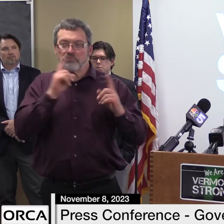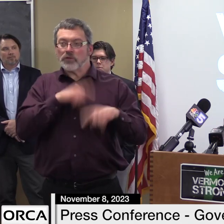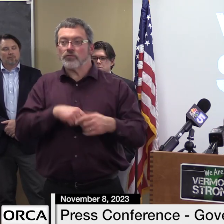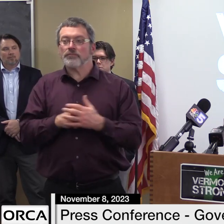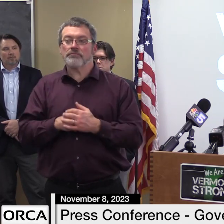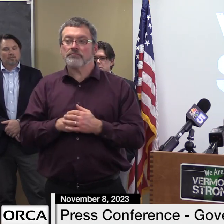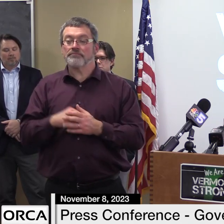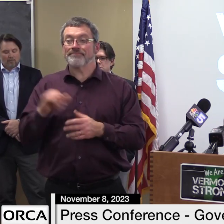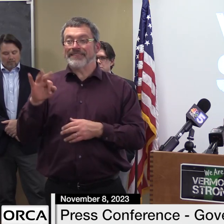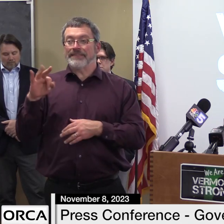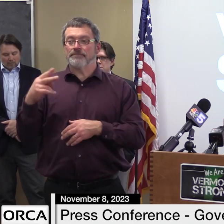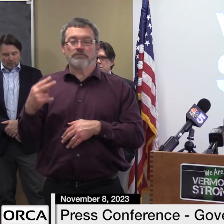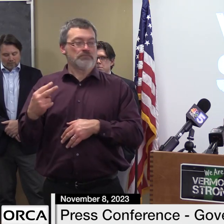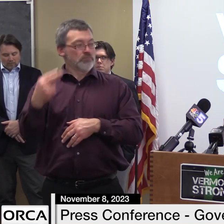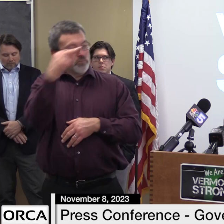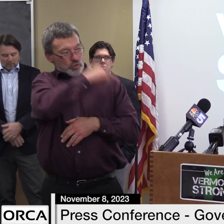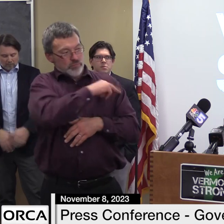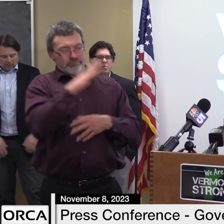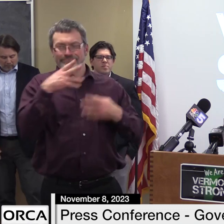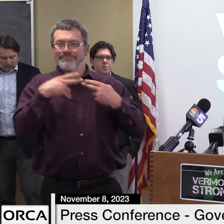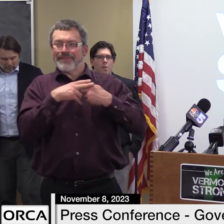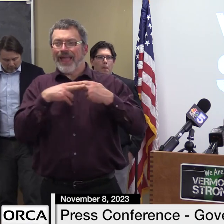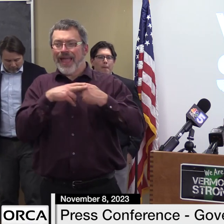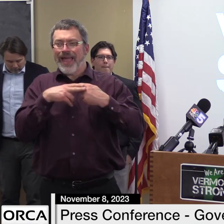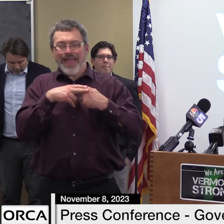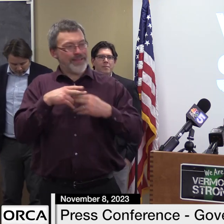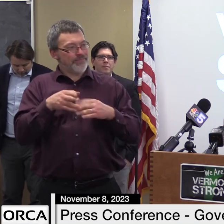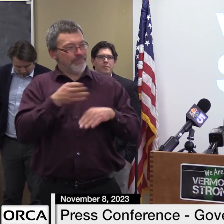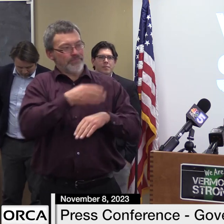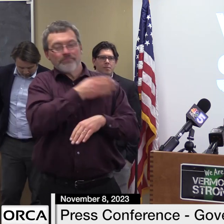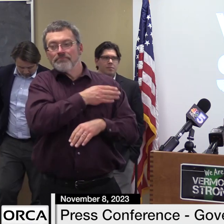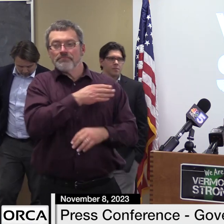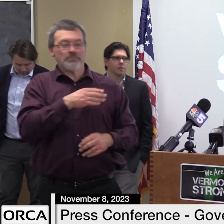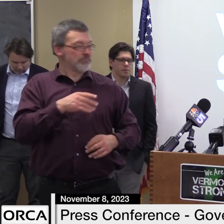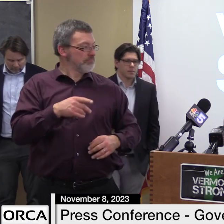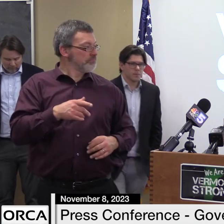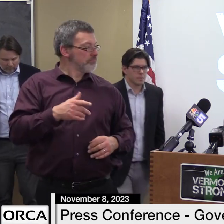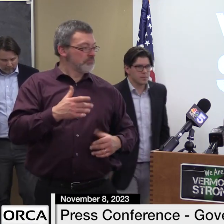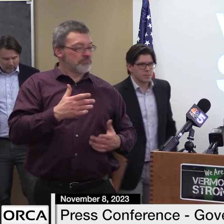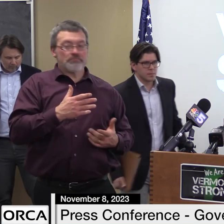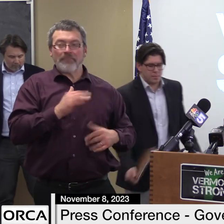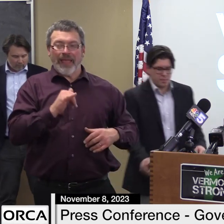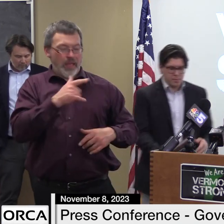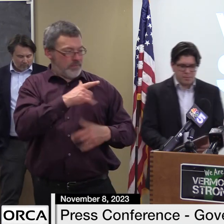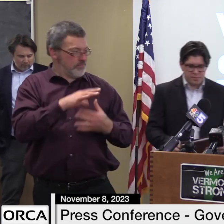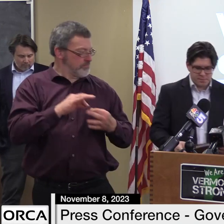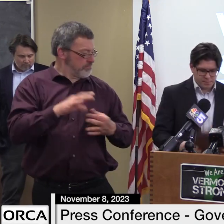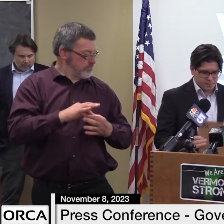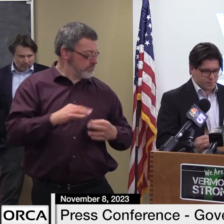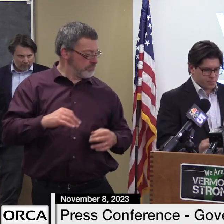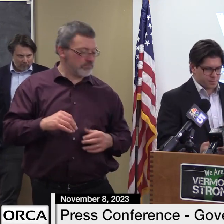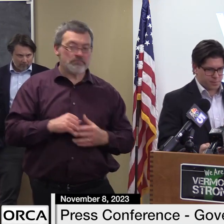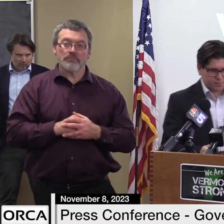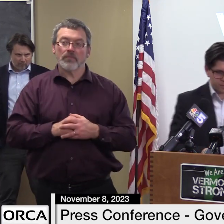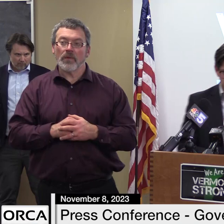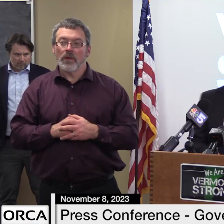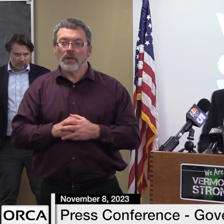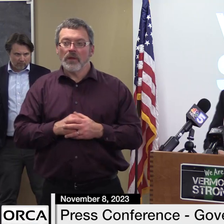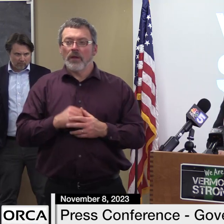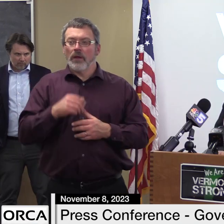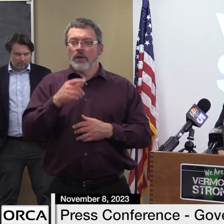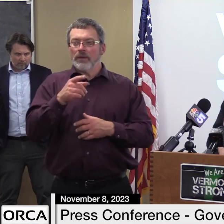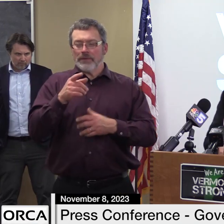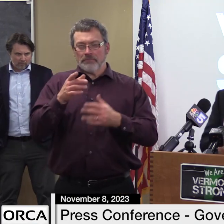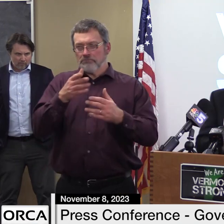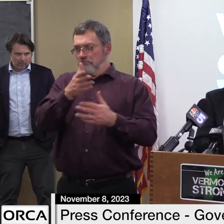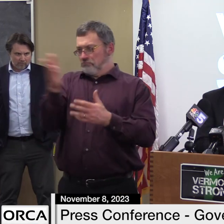to the slide deck that you presented, so that it can be explained to the public, who some